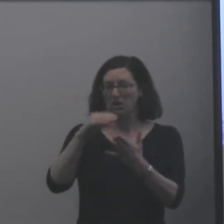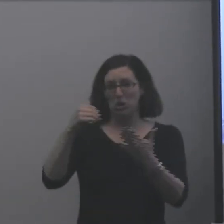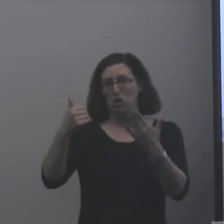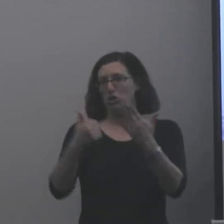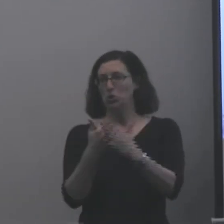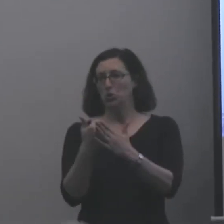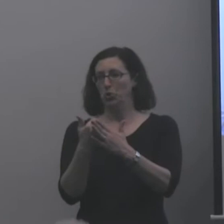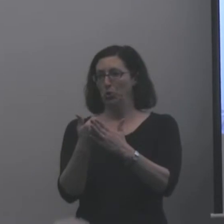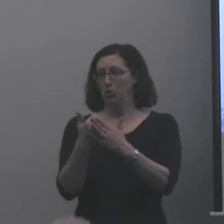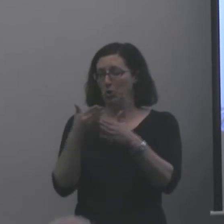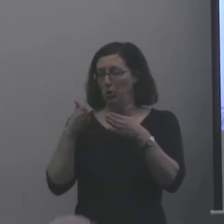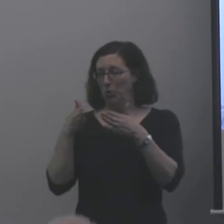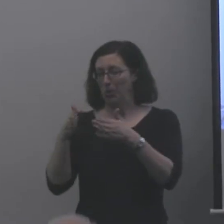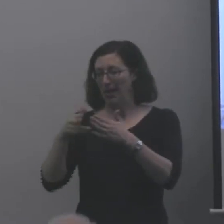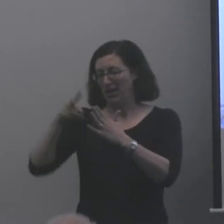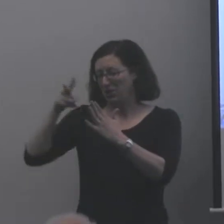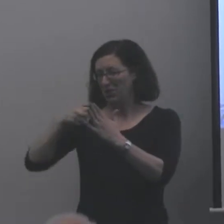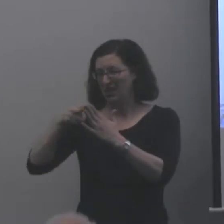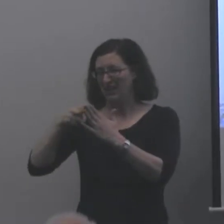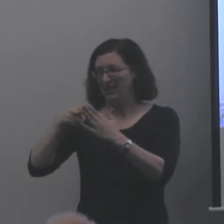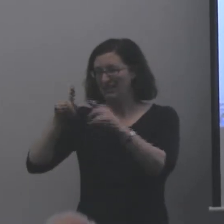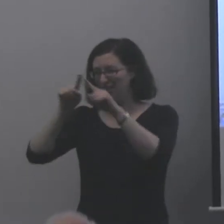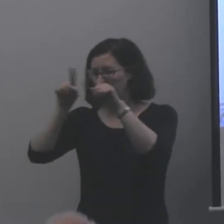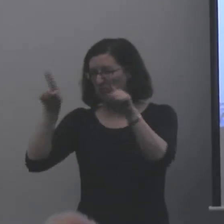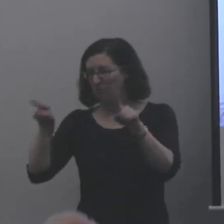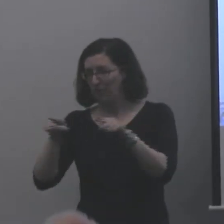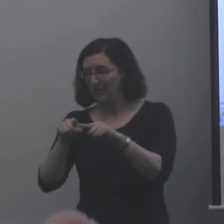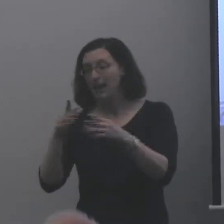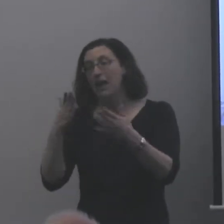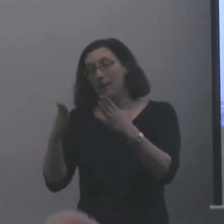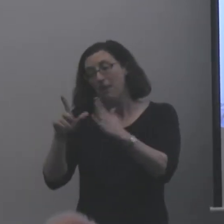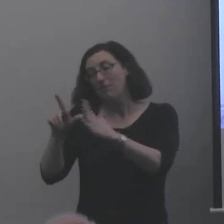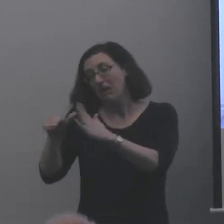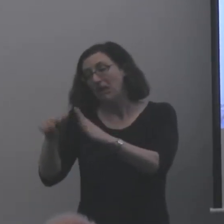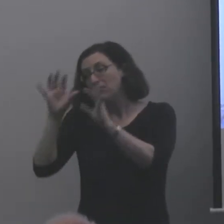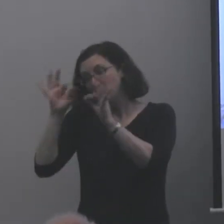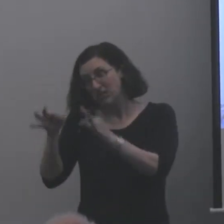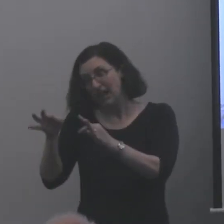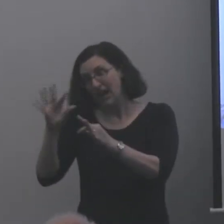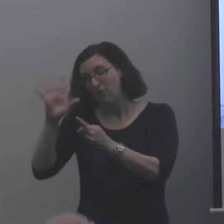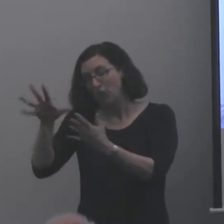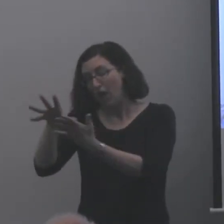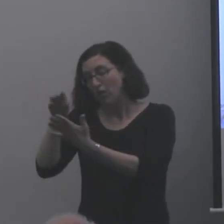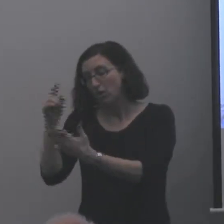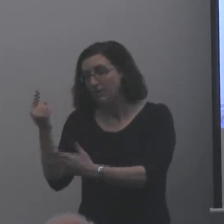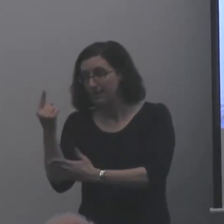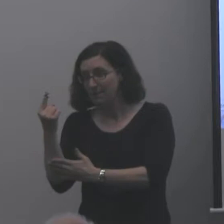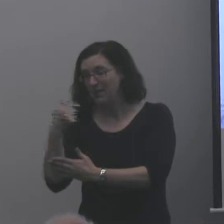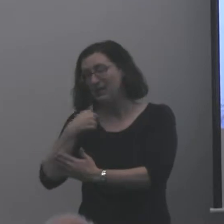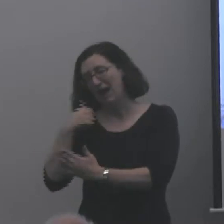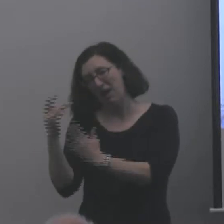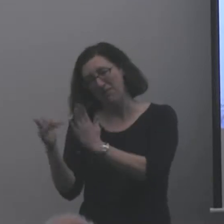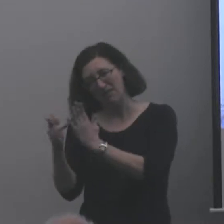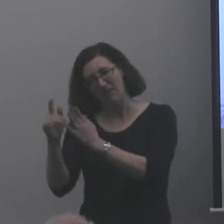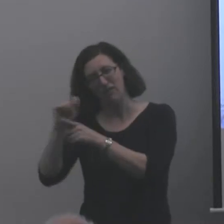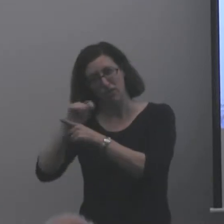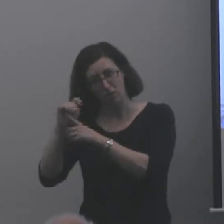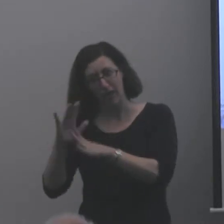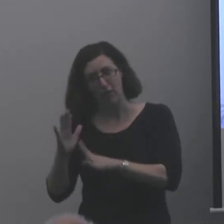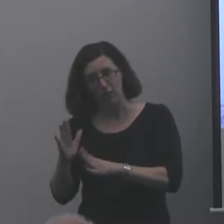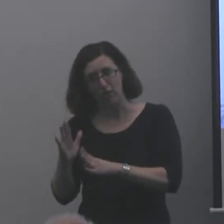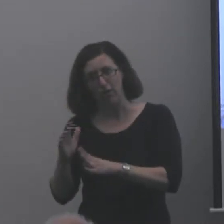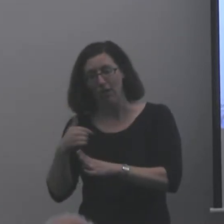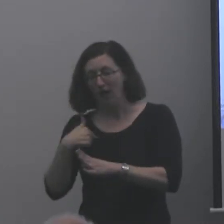now. I may choose to do that at some point. As a technology trainer, I have learned